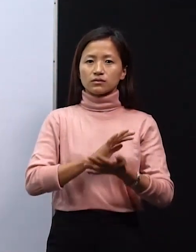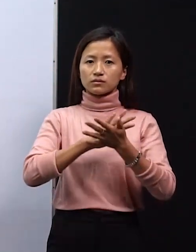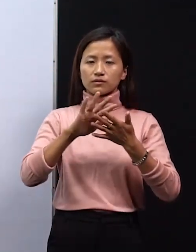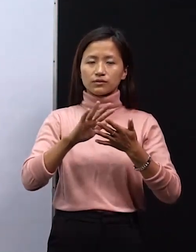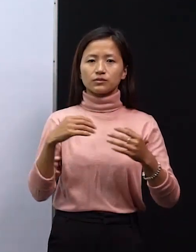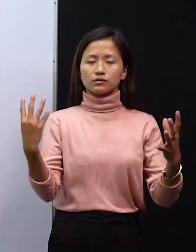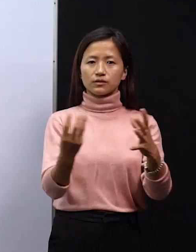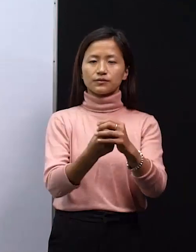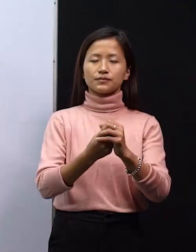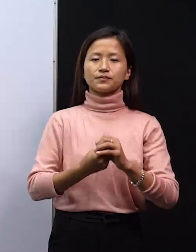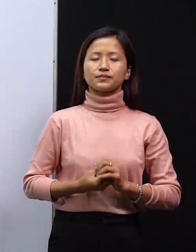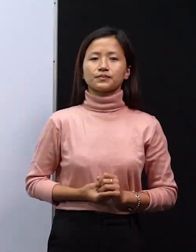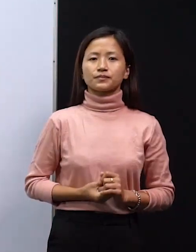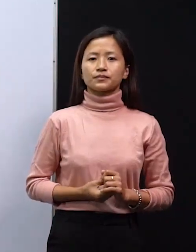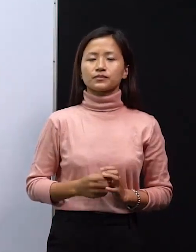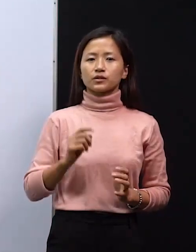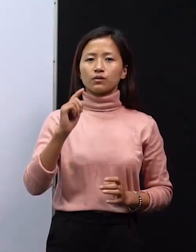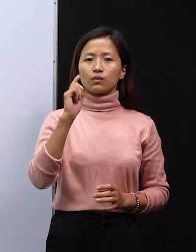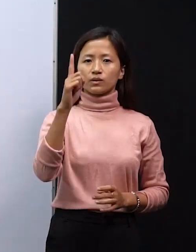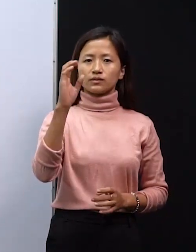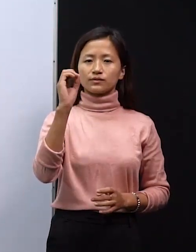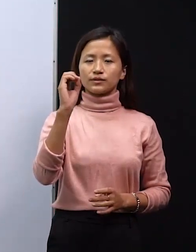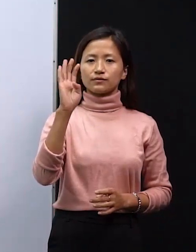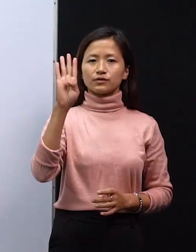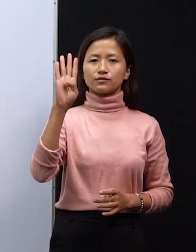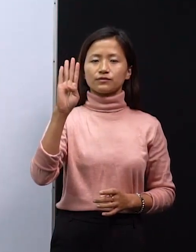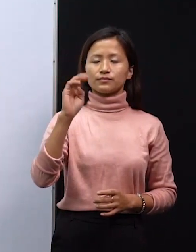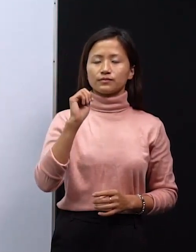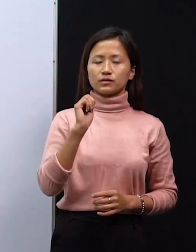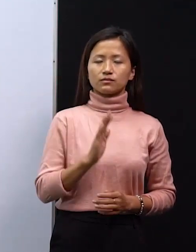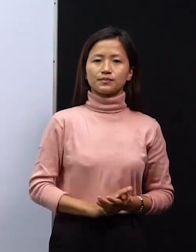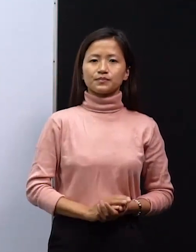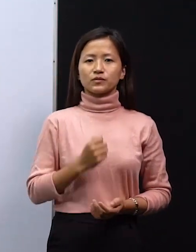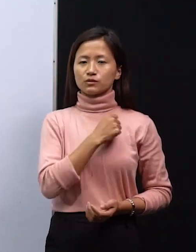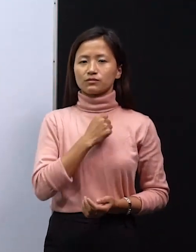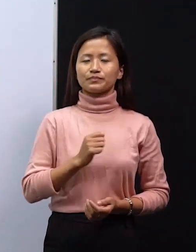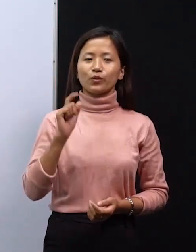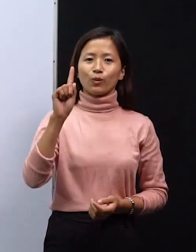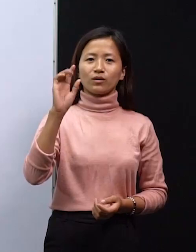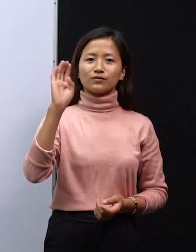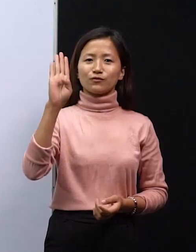together. Let's turn to page number 145. Look at the first question.